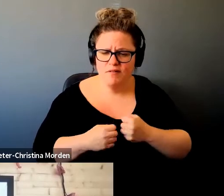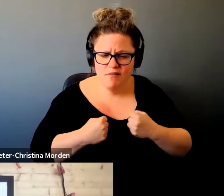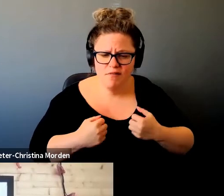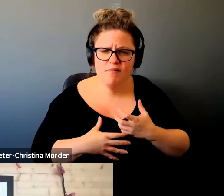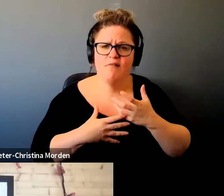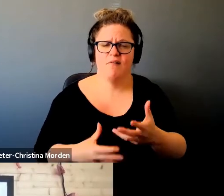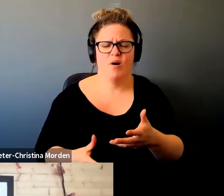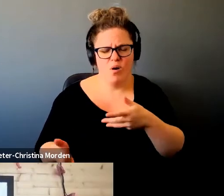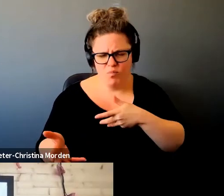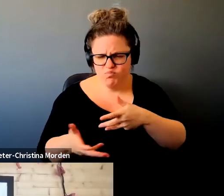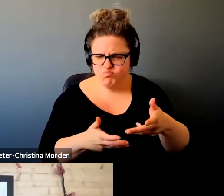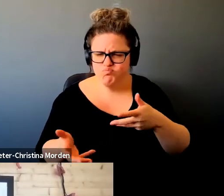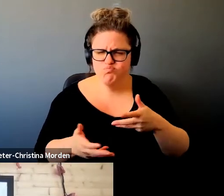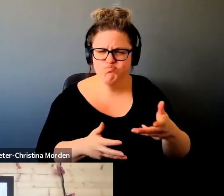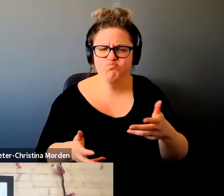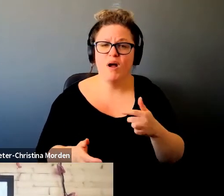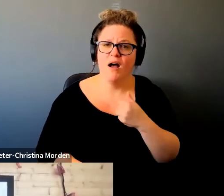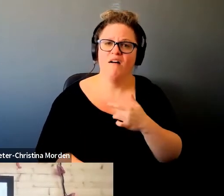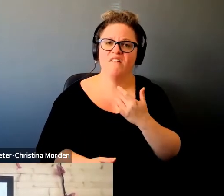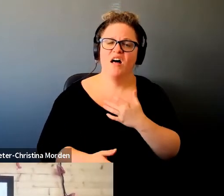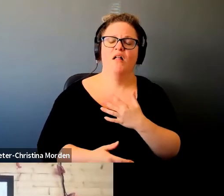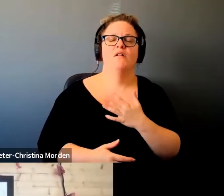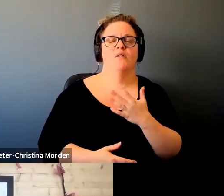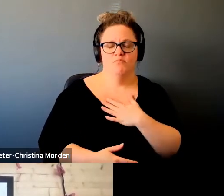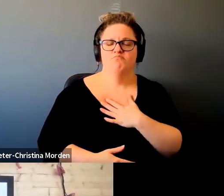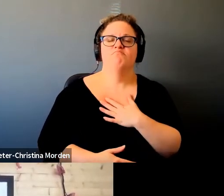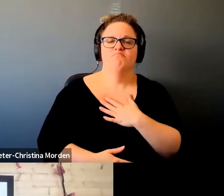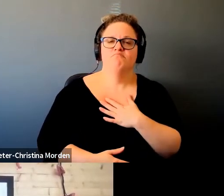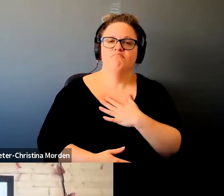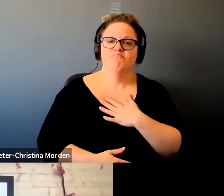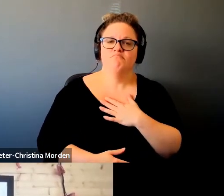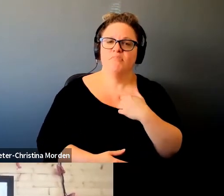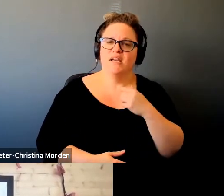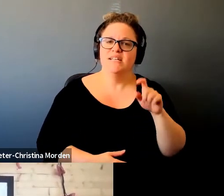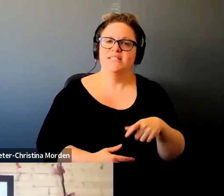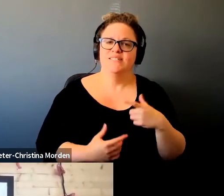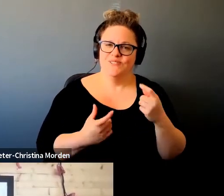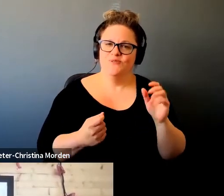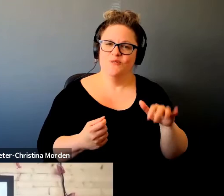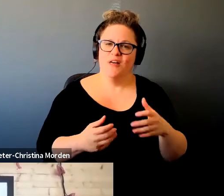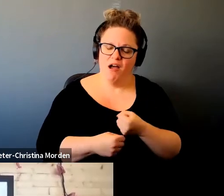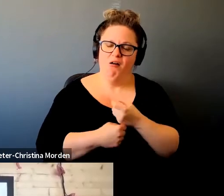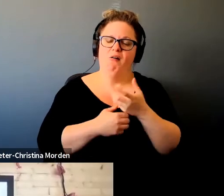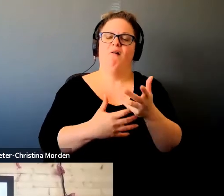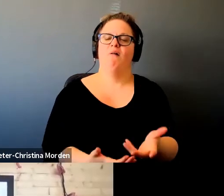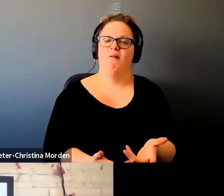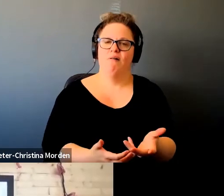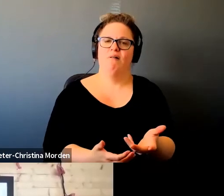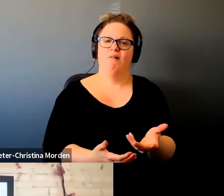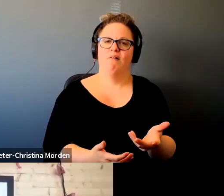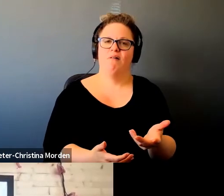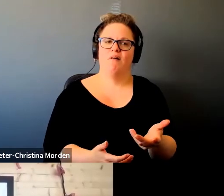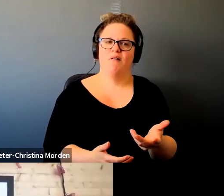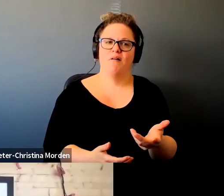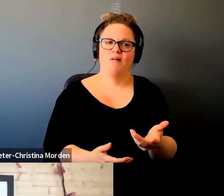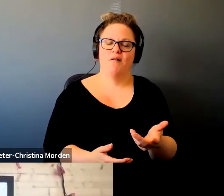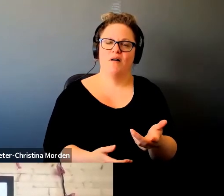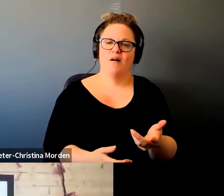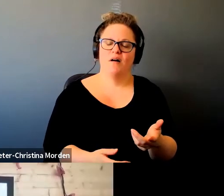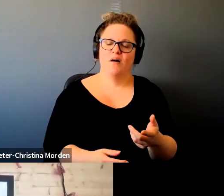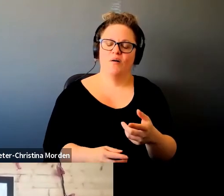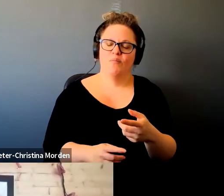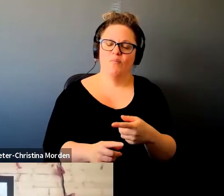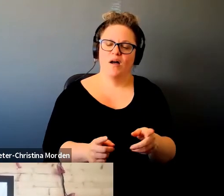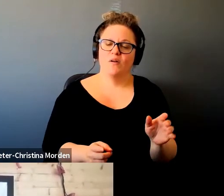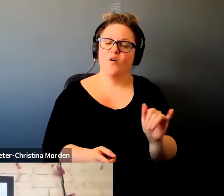I done what I needed to do for that moment, but that actually with a bit of rejiggering, I had a cultural product